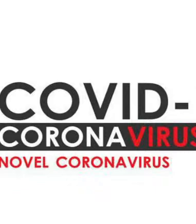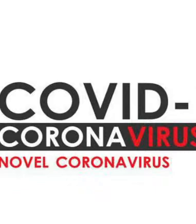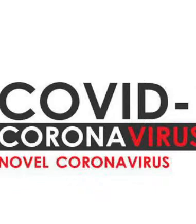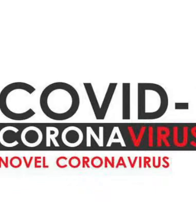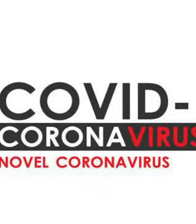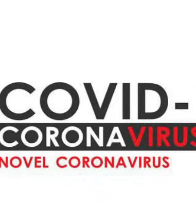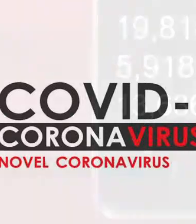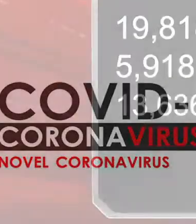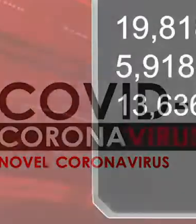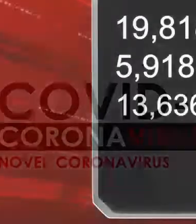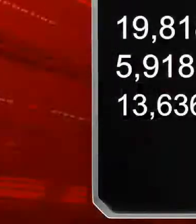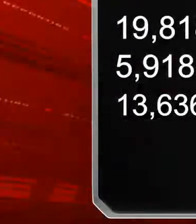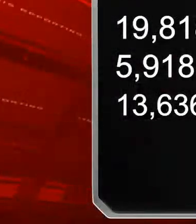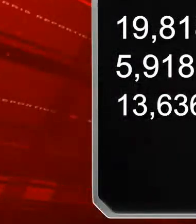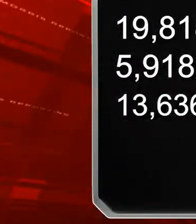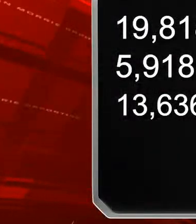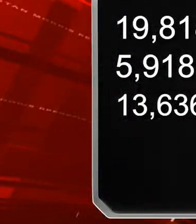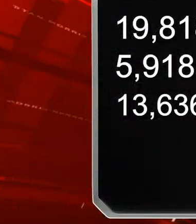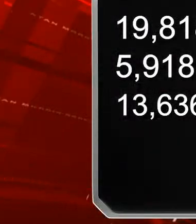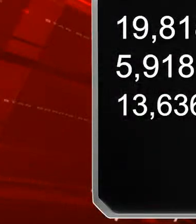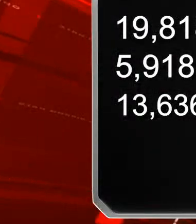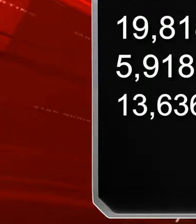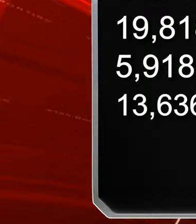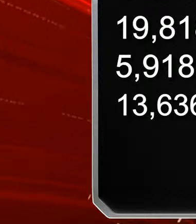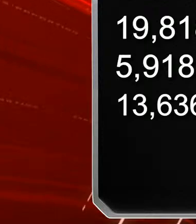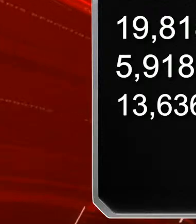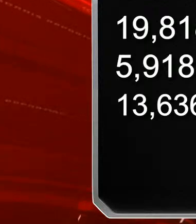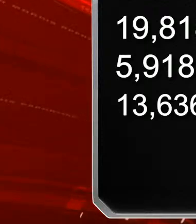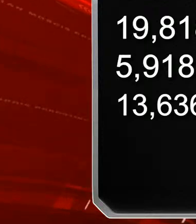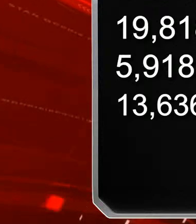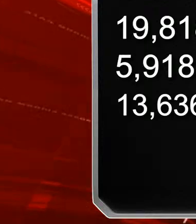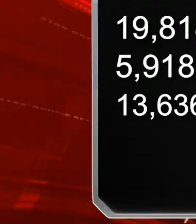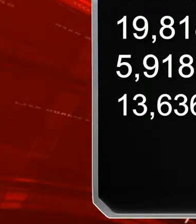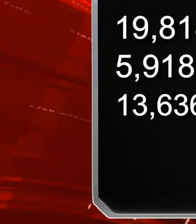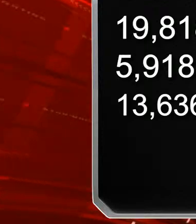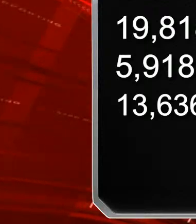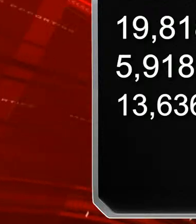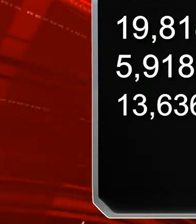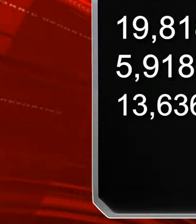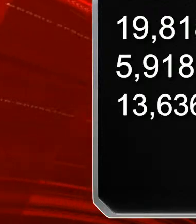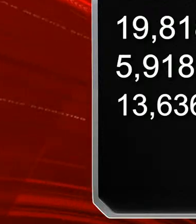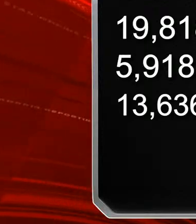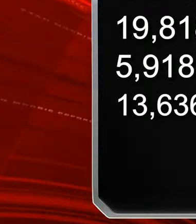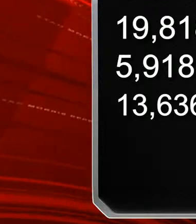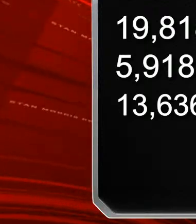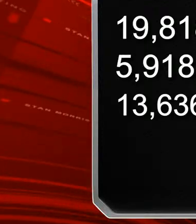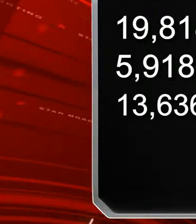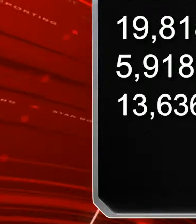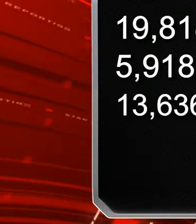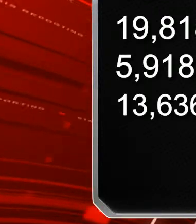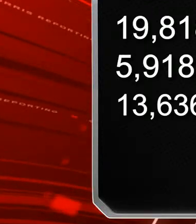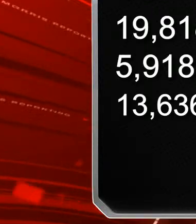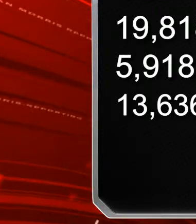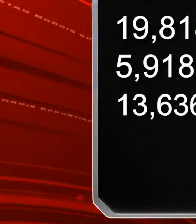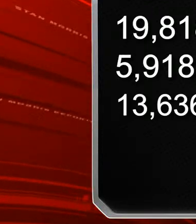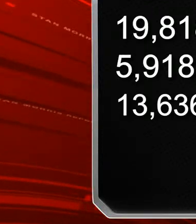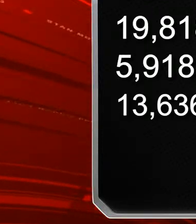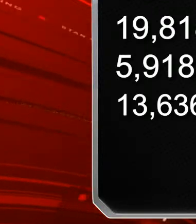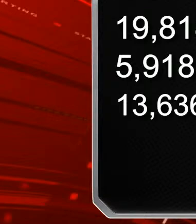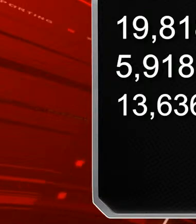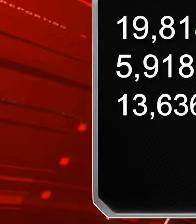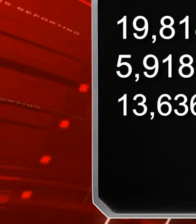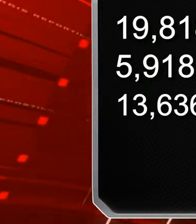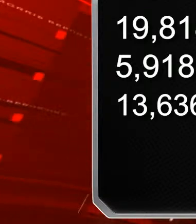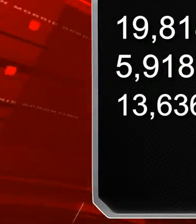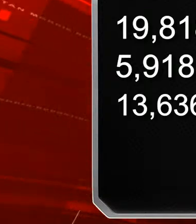pretty significant change in the numbers, as a matter of fact. In terms of additions to cumulative cases, there were